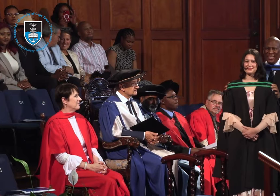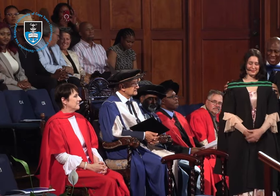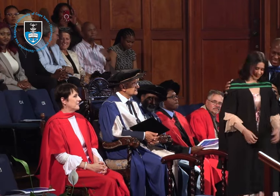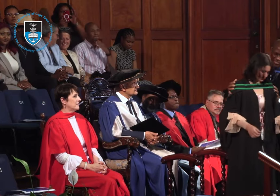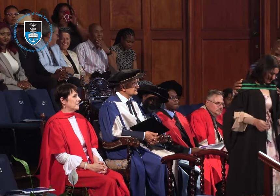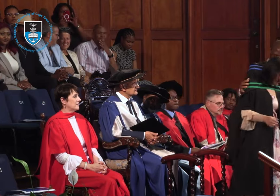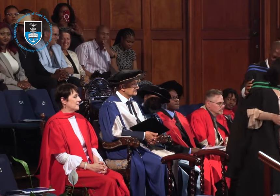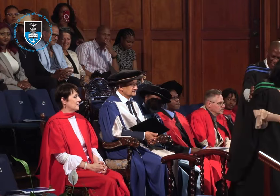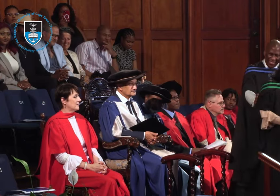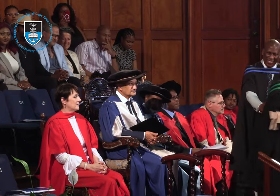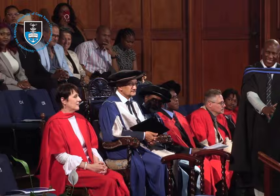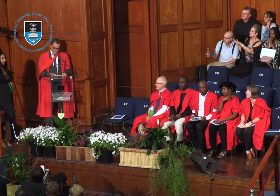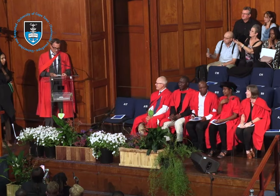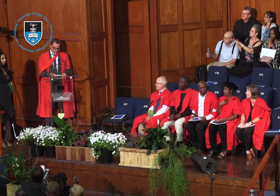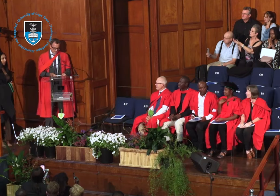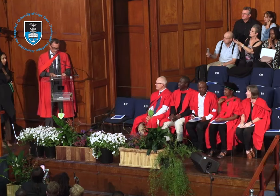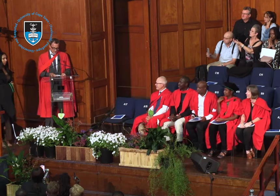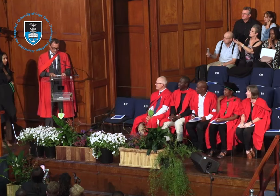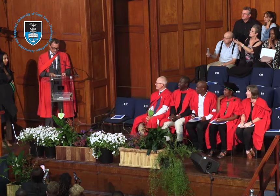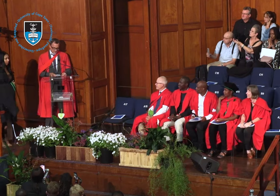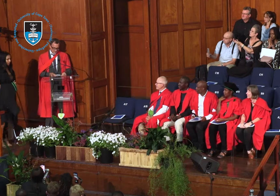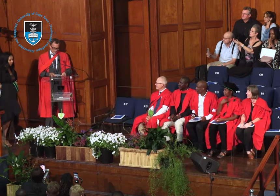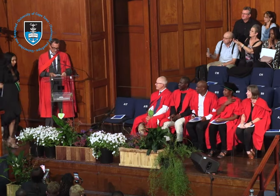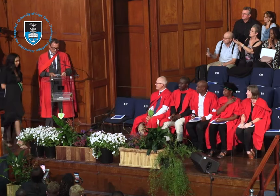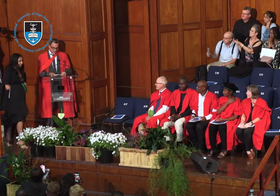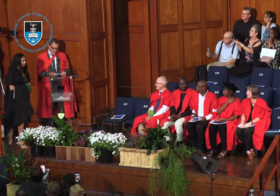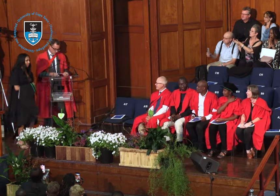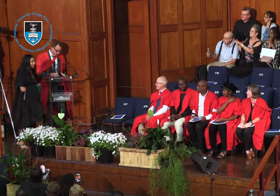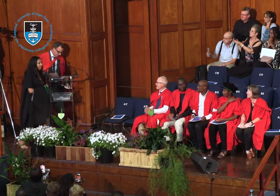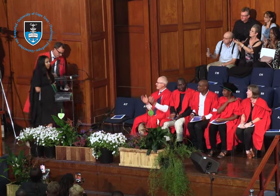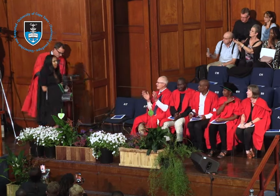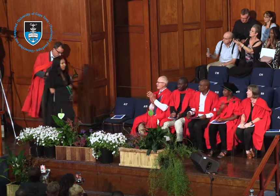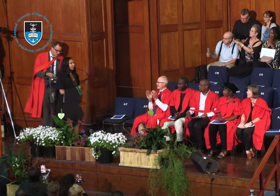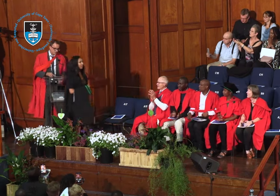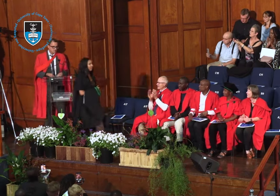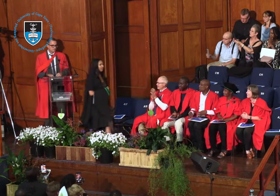For the Bachelor of Architectural Studies, Honours, Mary Chelsea Sarju.